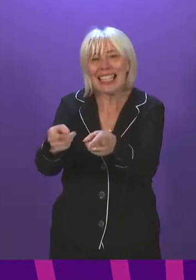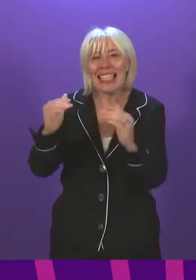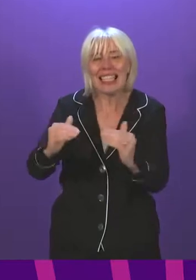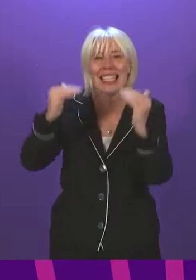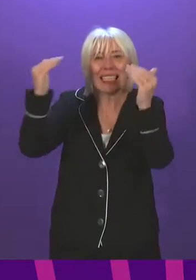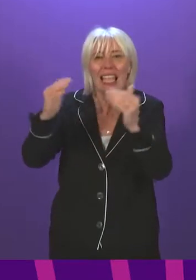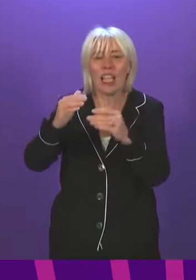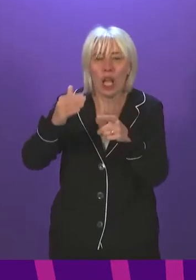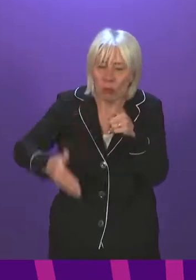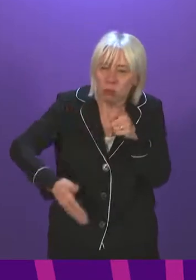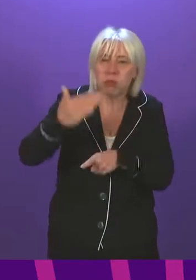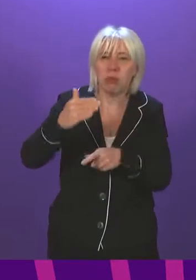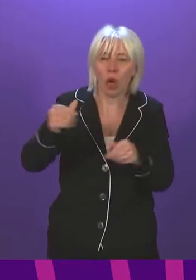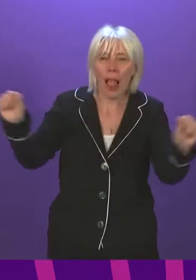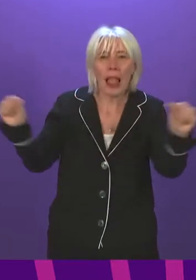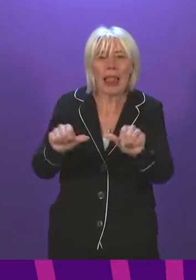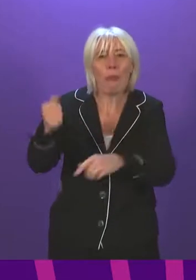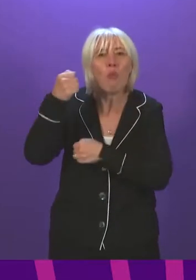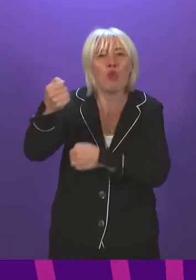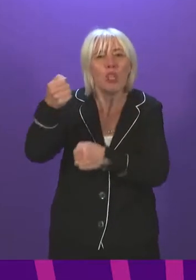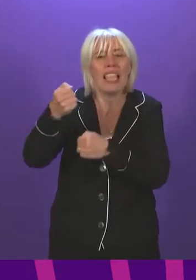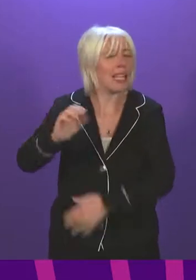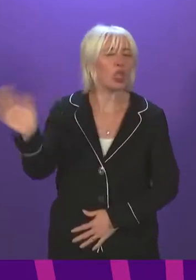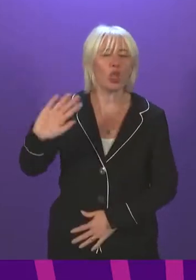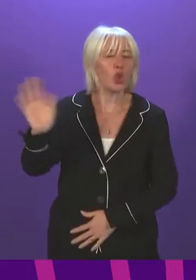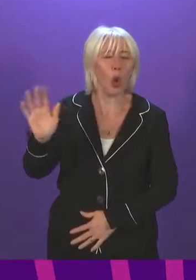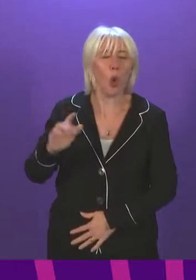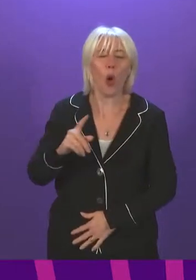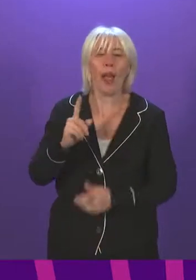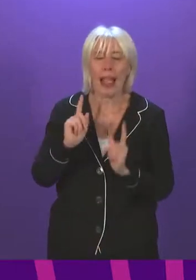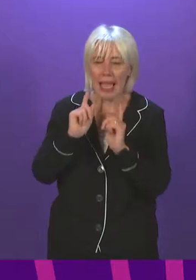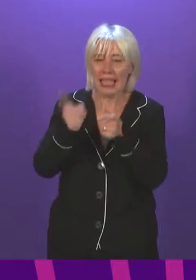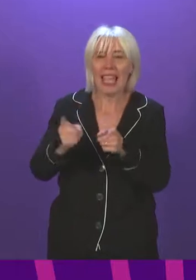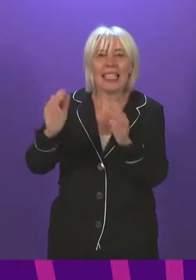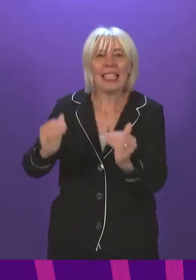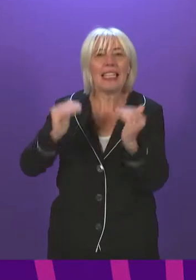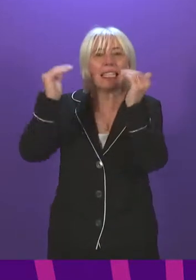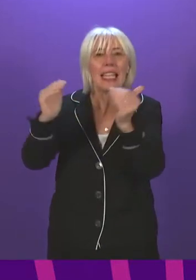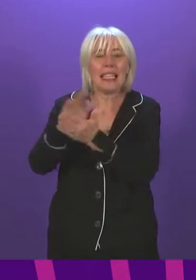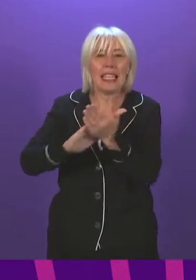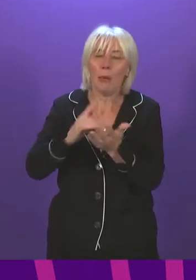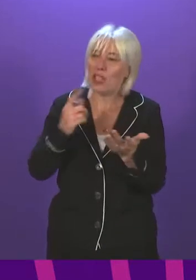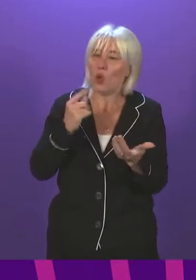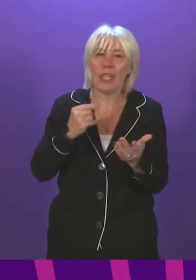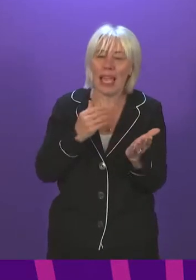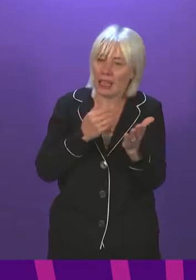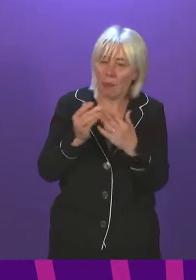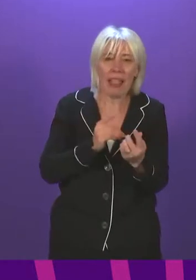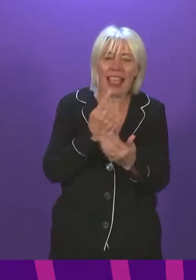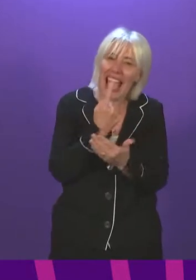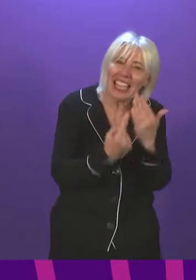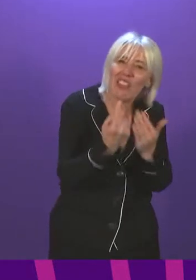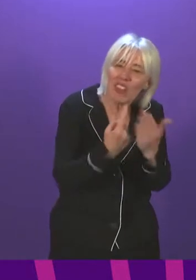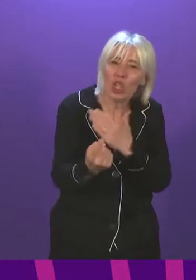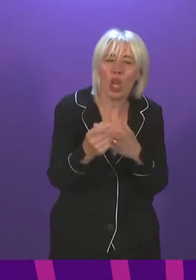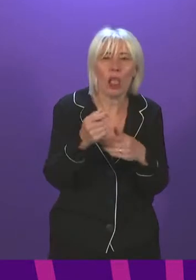curb or limit protests. The reasons for applying for designated status is to give the Parliament the means to address protests by individuals where